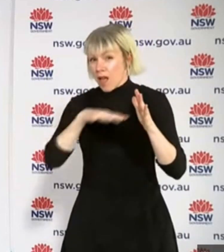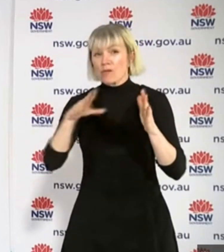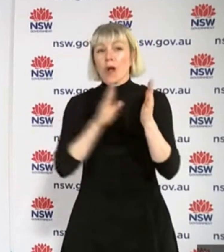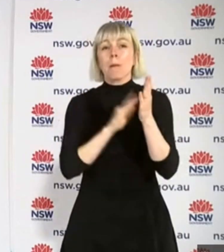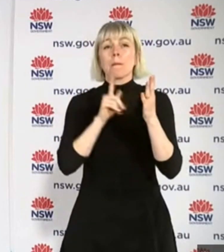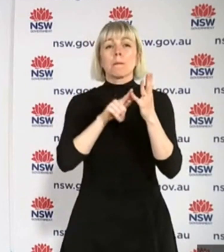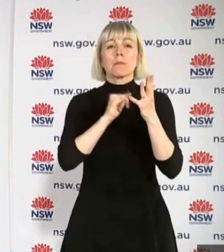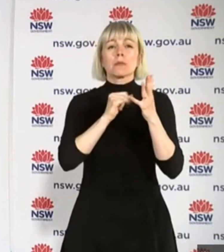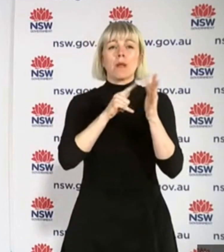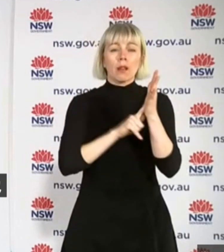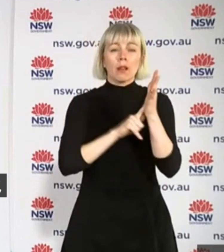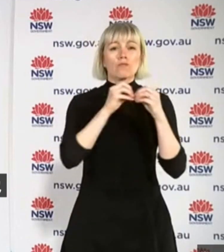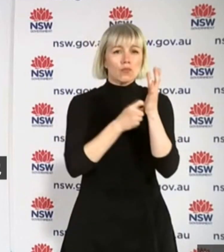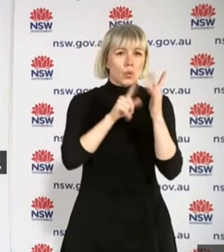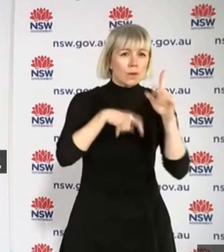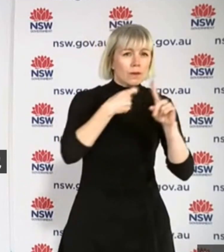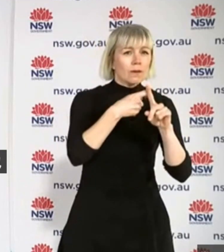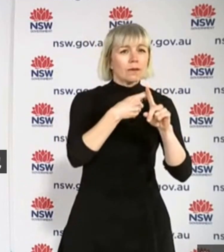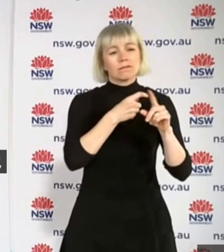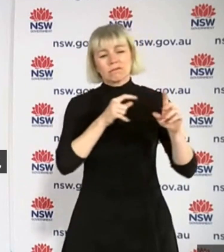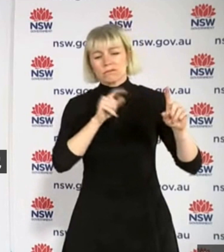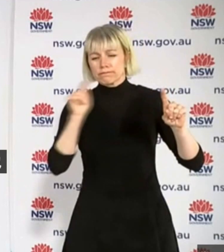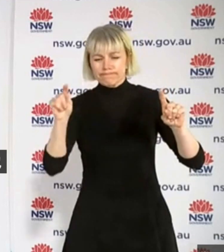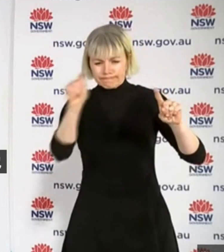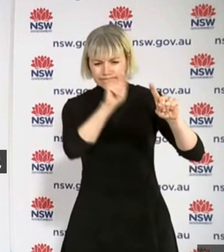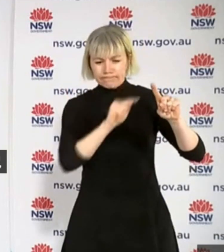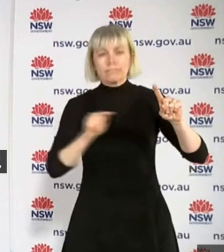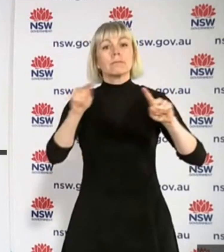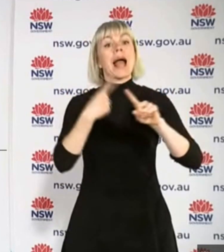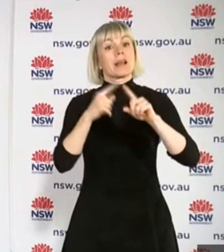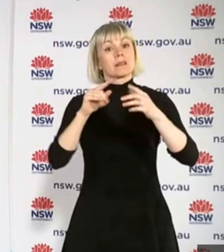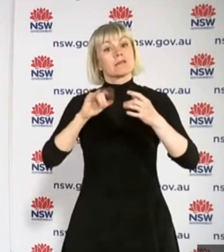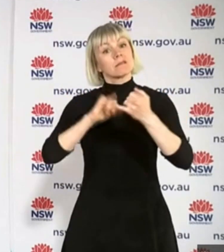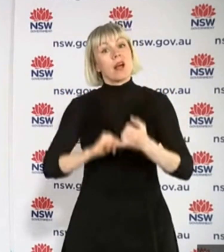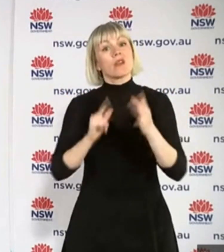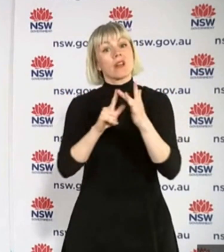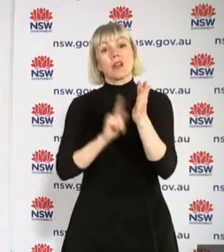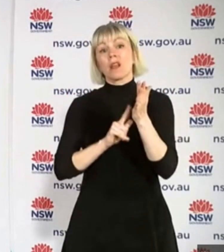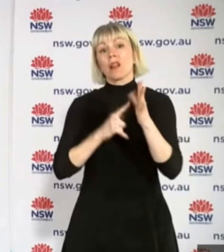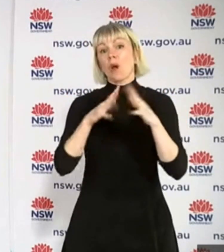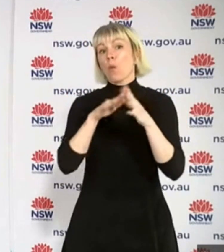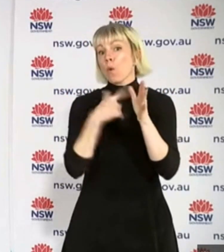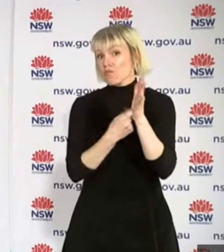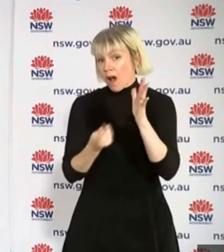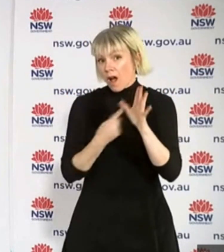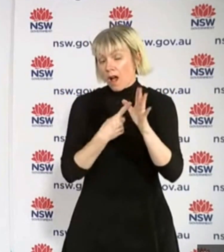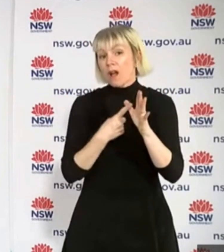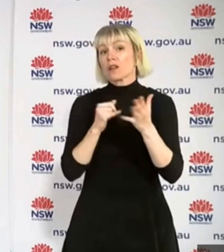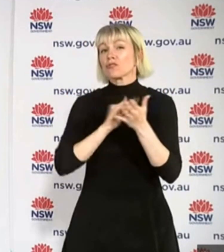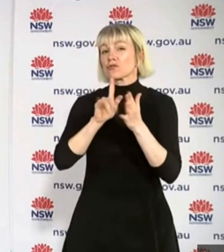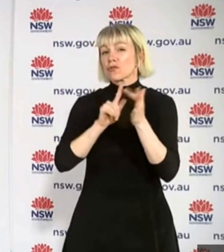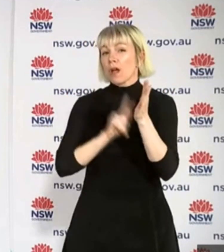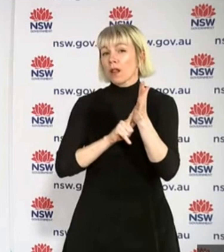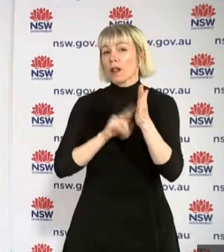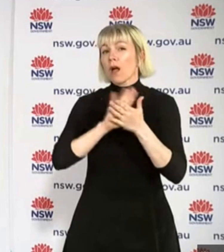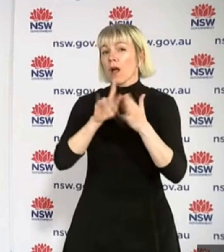Newcastle in general. And we're also seeing cases increase in the Illawarra, particularly Wollongong and Shell Harbour.